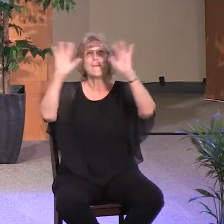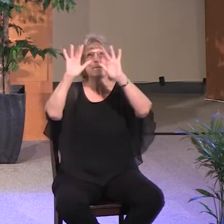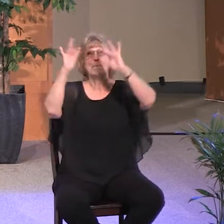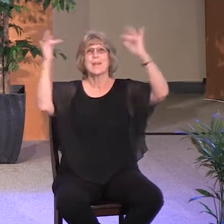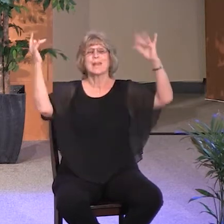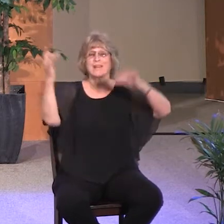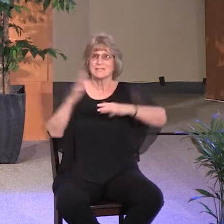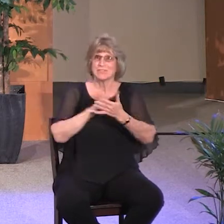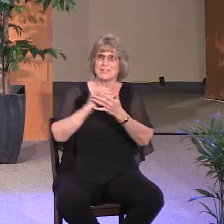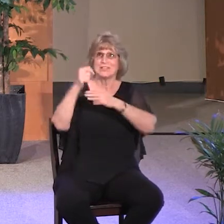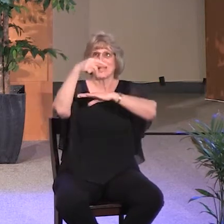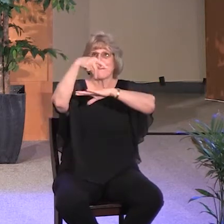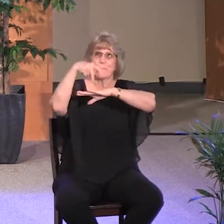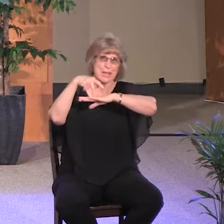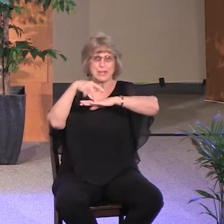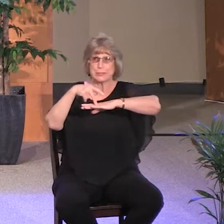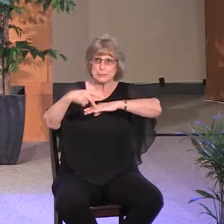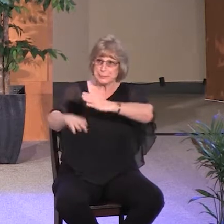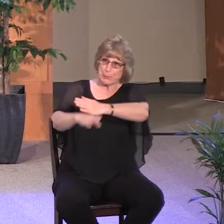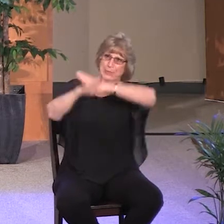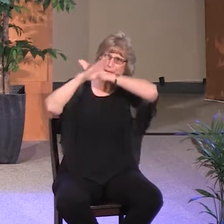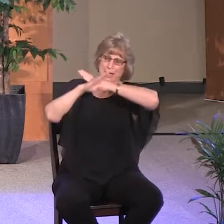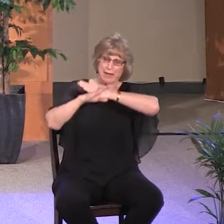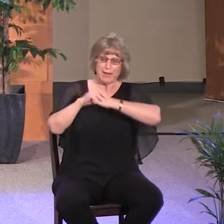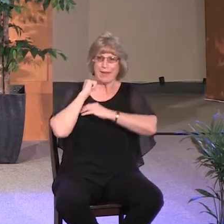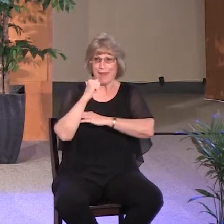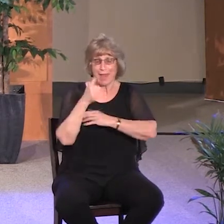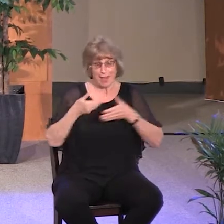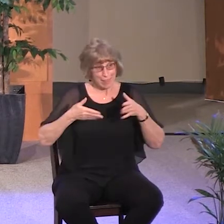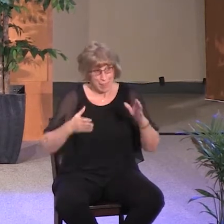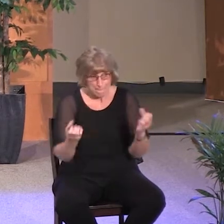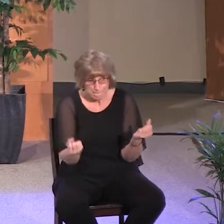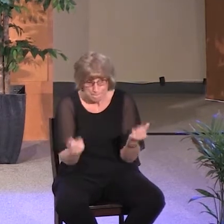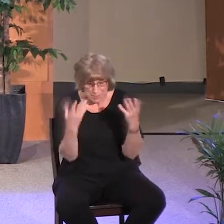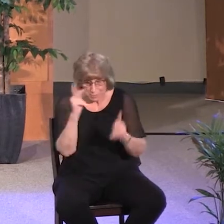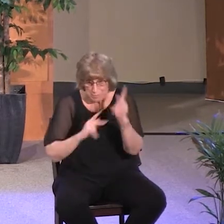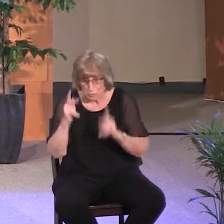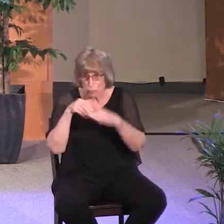guard, allowing or not allowing people in. So far away, you can only get it